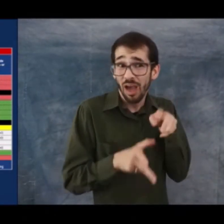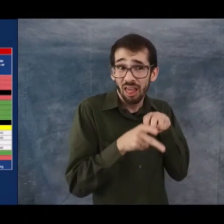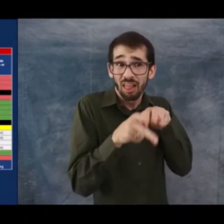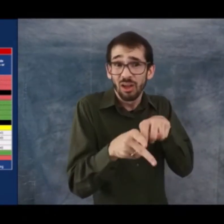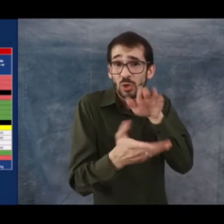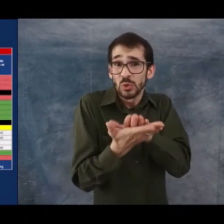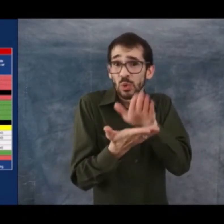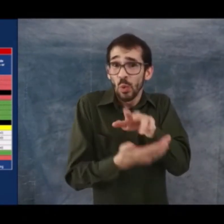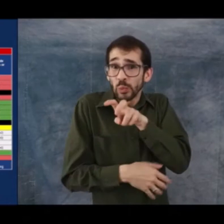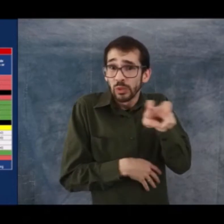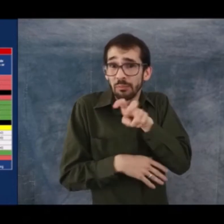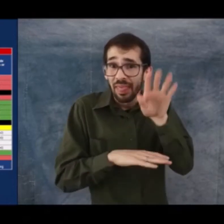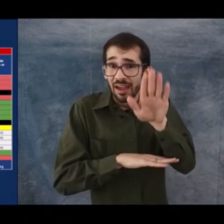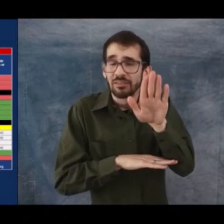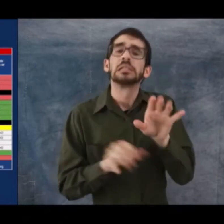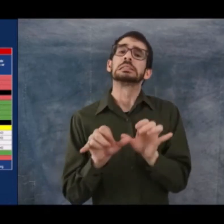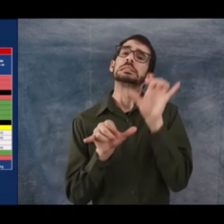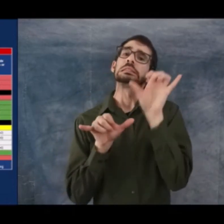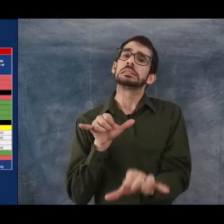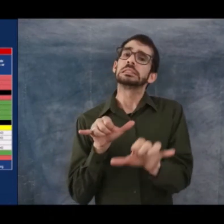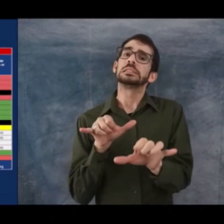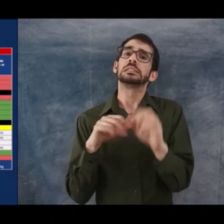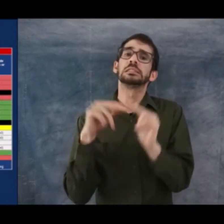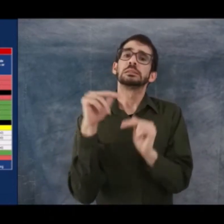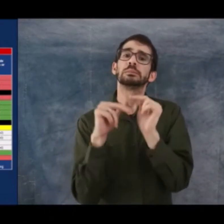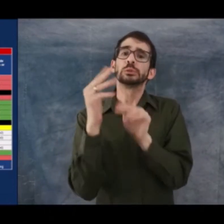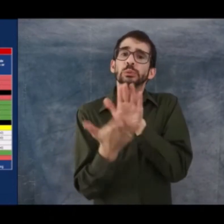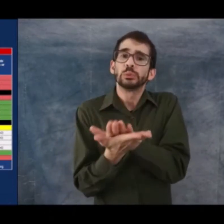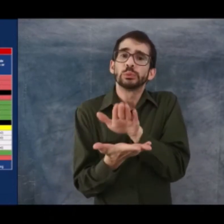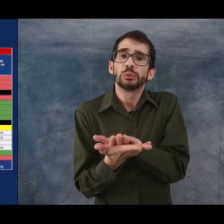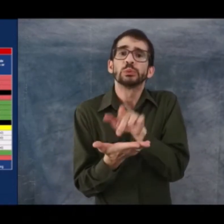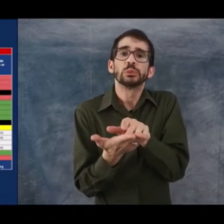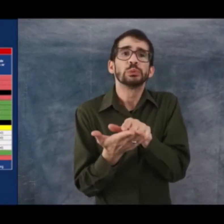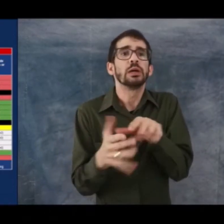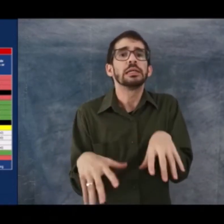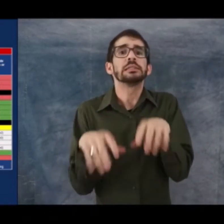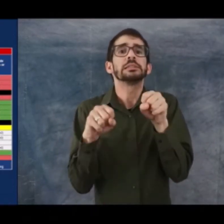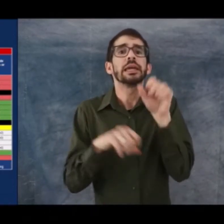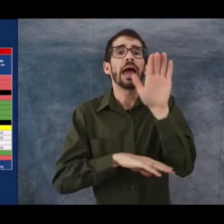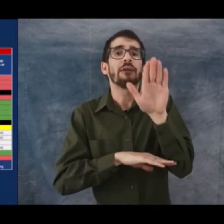remain on campus and attend their afternoon classes in person.